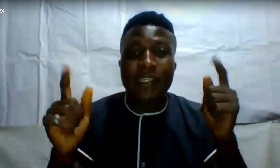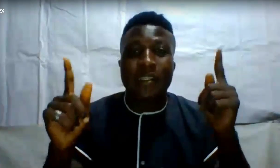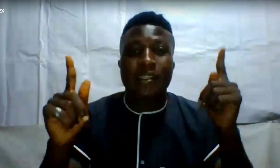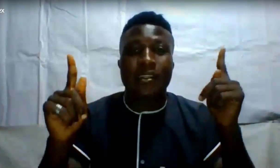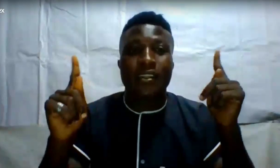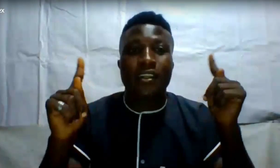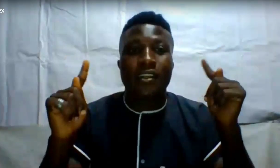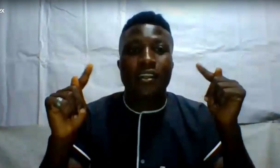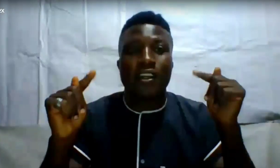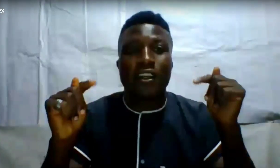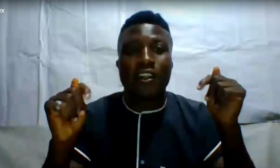thumbs up.